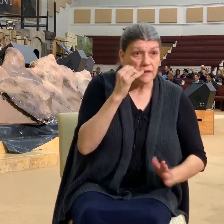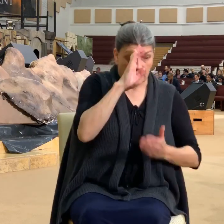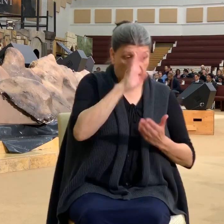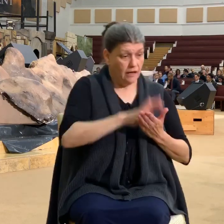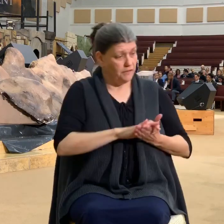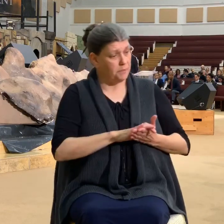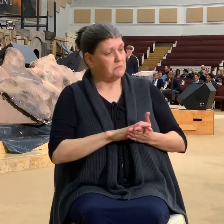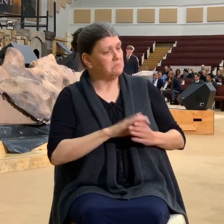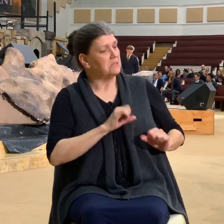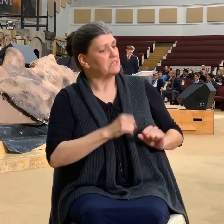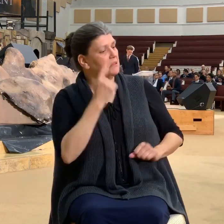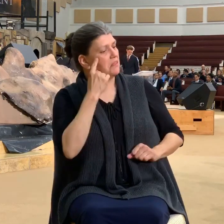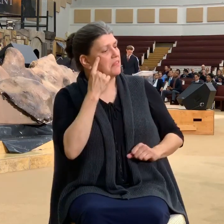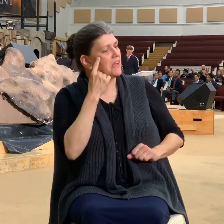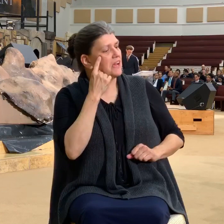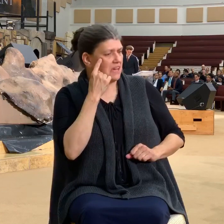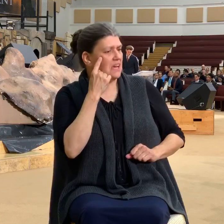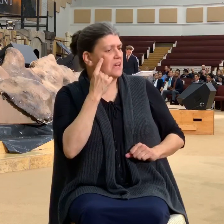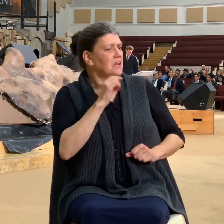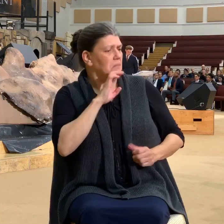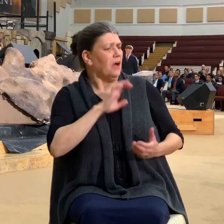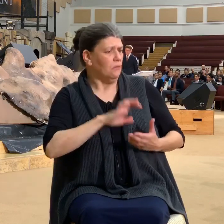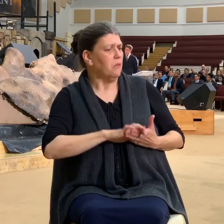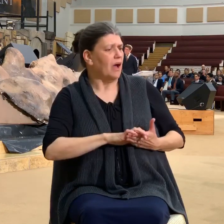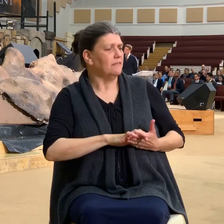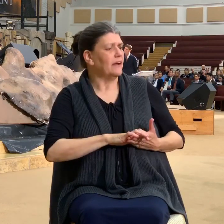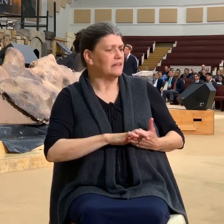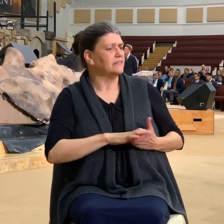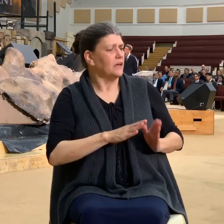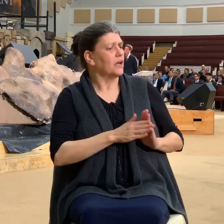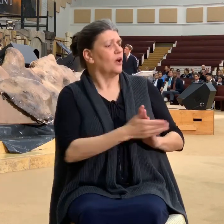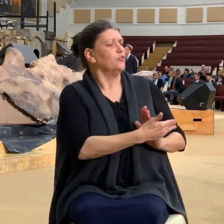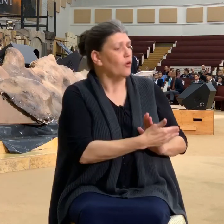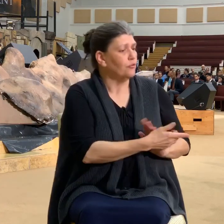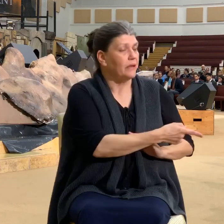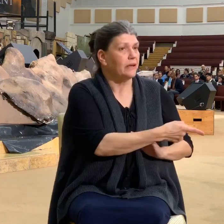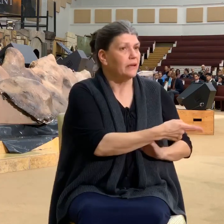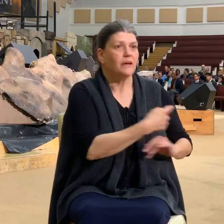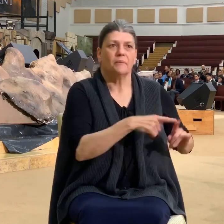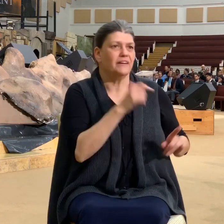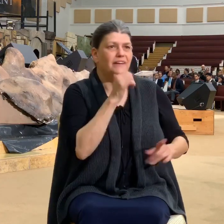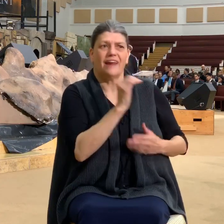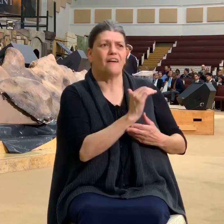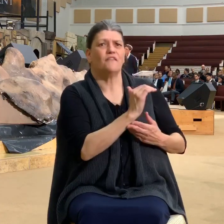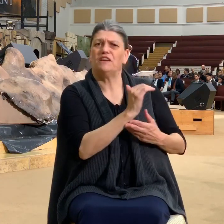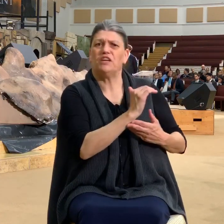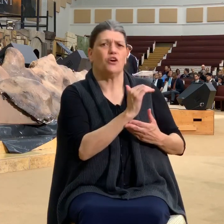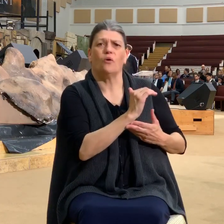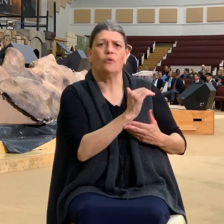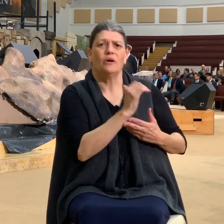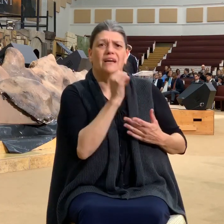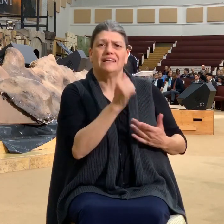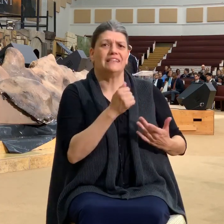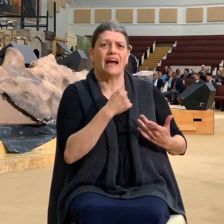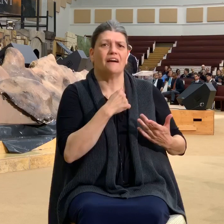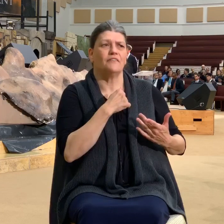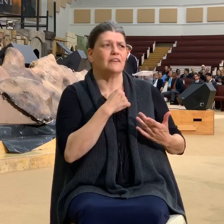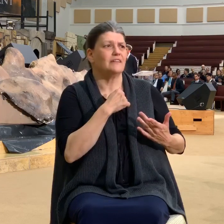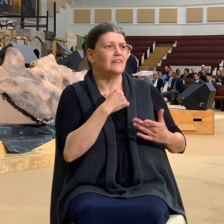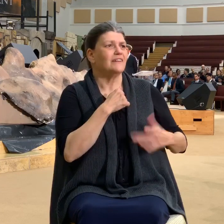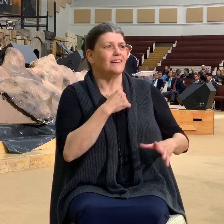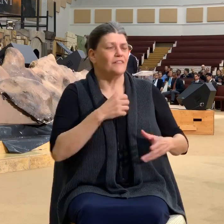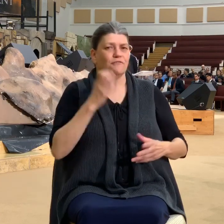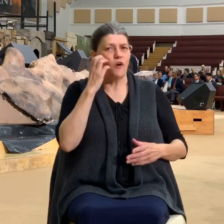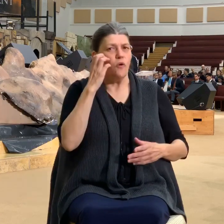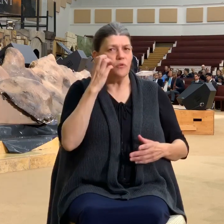may think, I think my wife has committed adultery. But he didn't have a video camera to prove it. He didn't have a tracking device to follow her